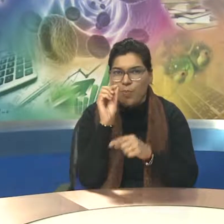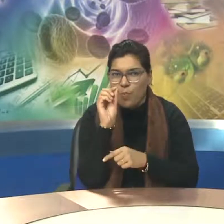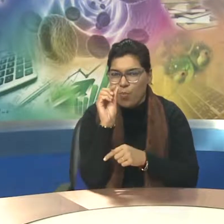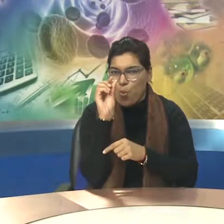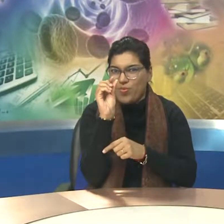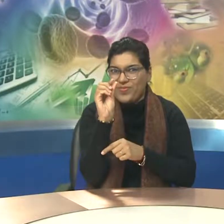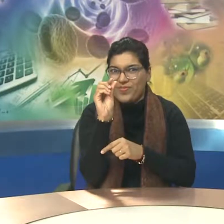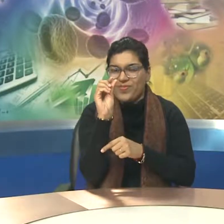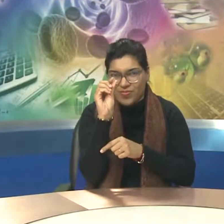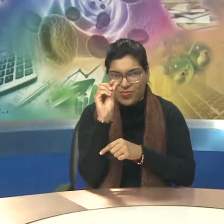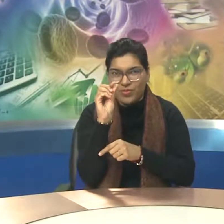bold,